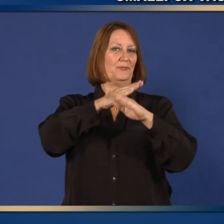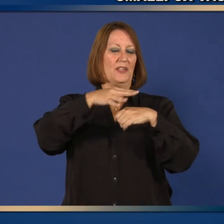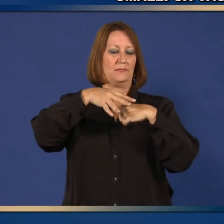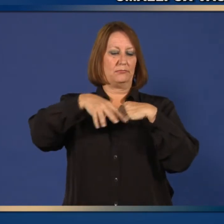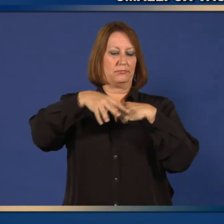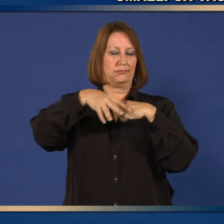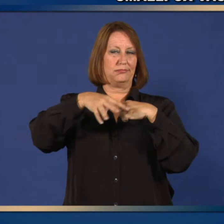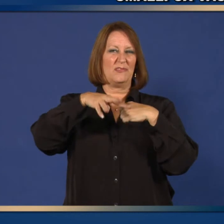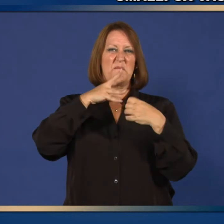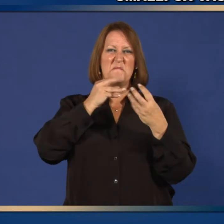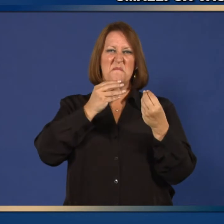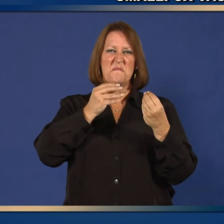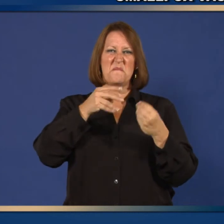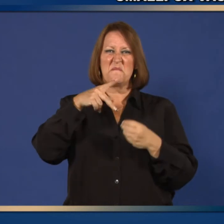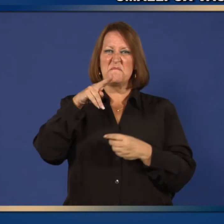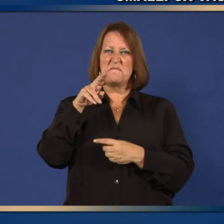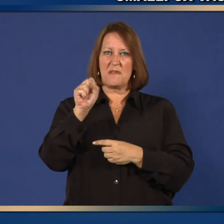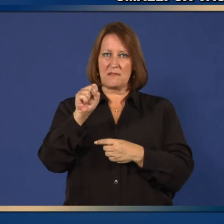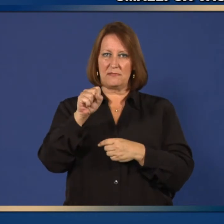fluids.